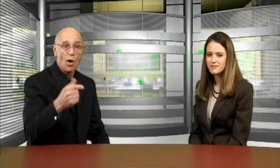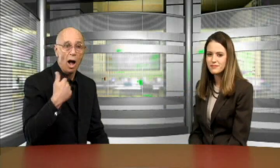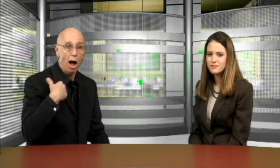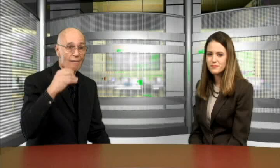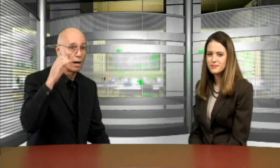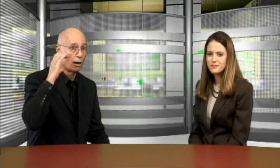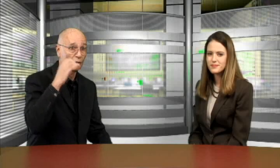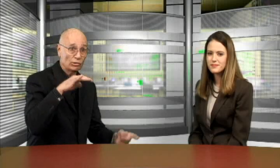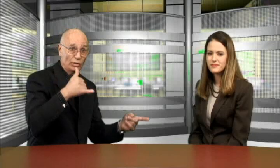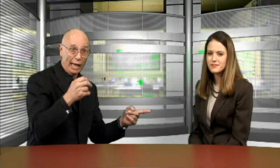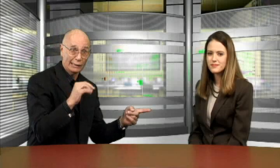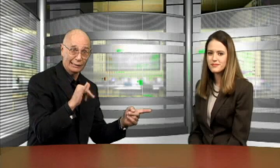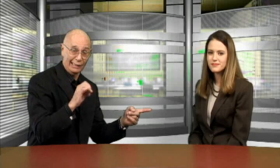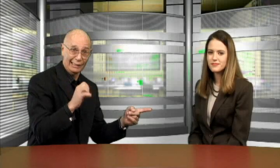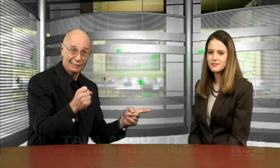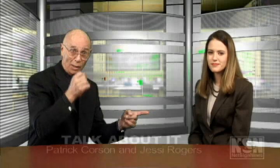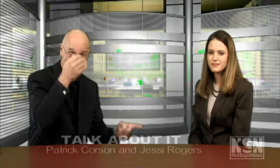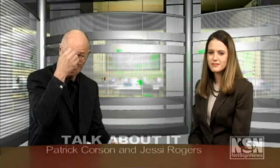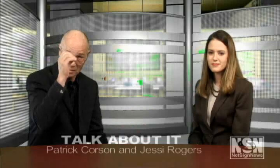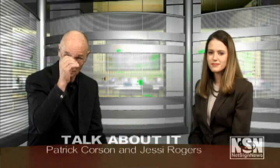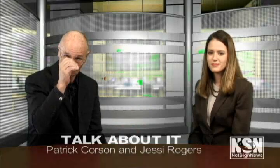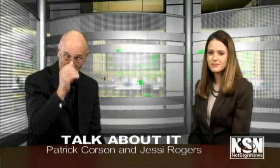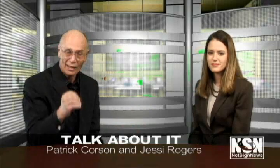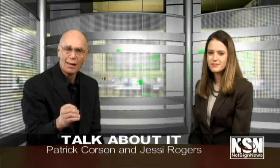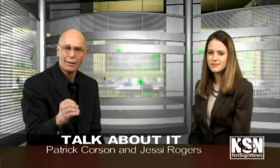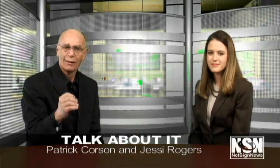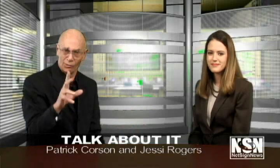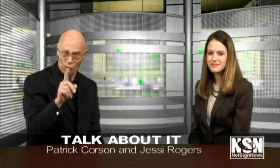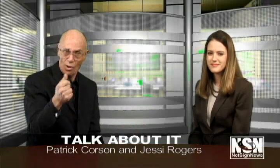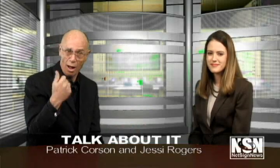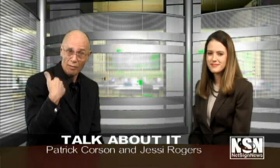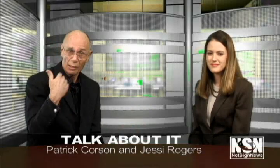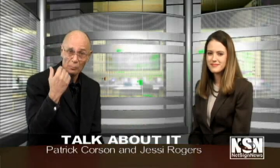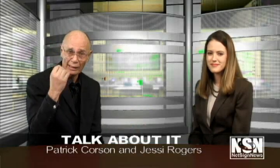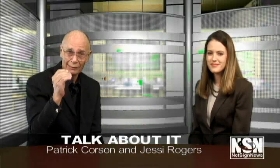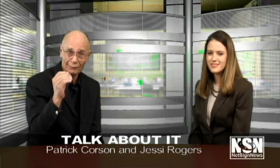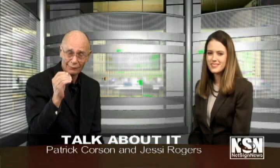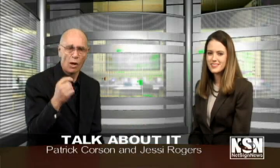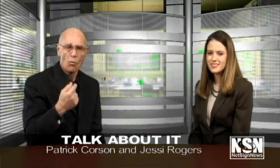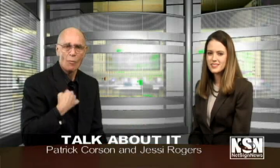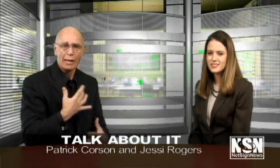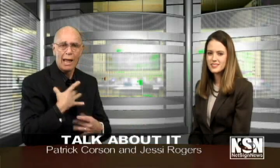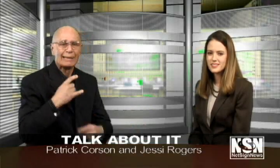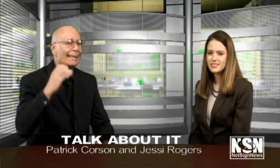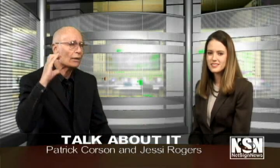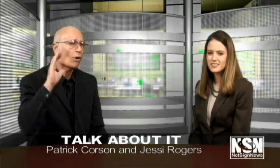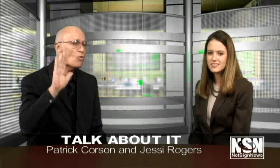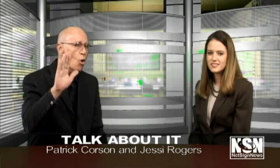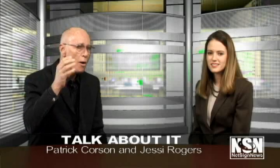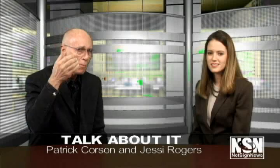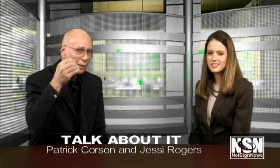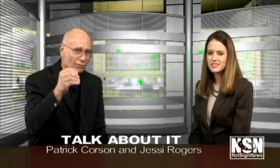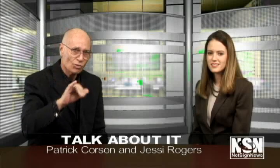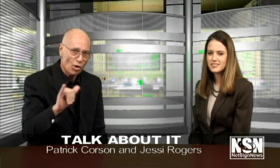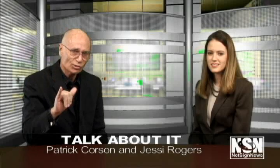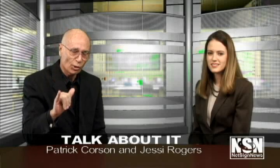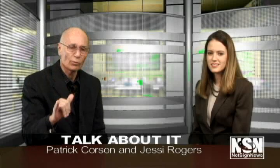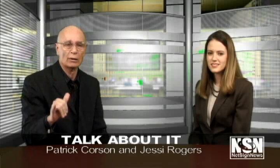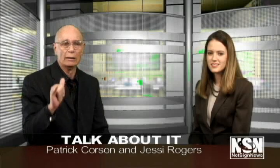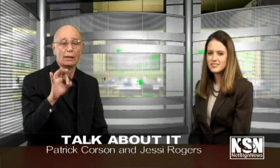Well, you've heard Jessi's opinion. Do you have an opinion? We would really like to hear your opinion